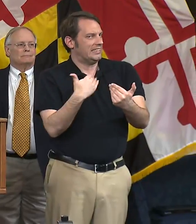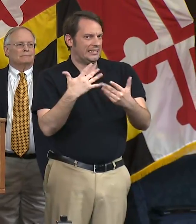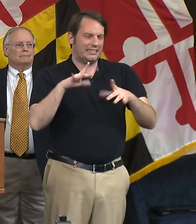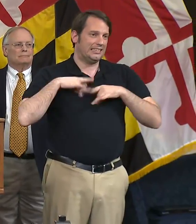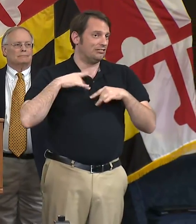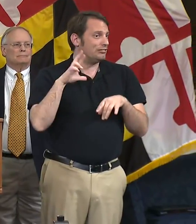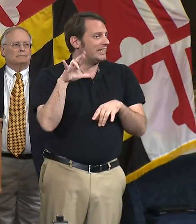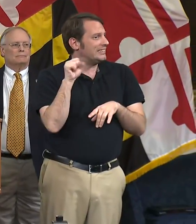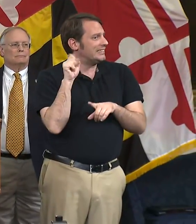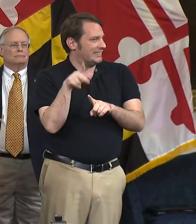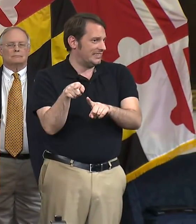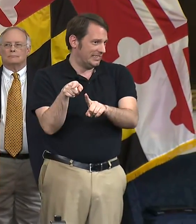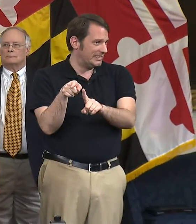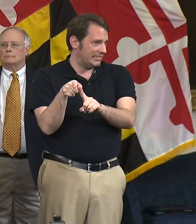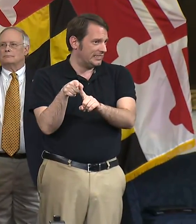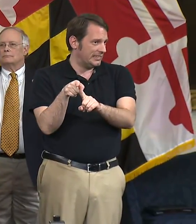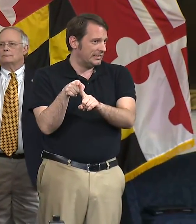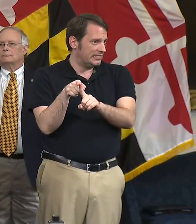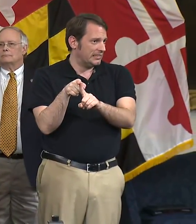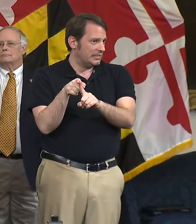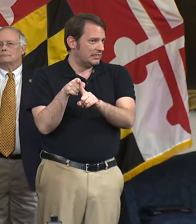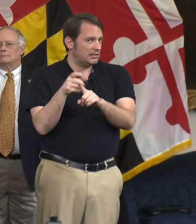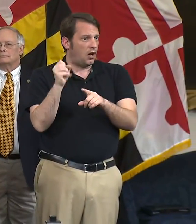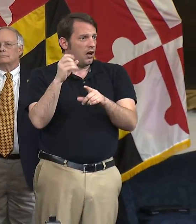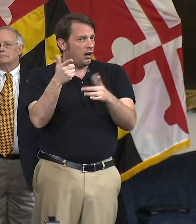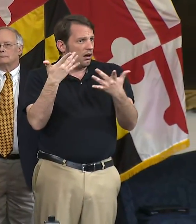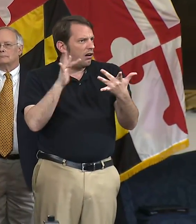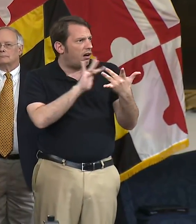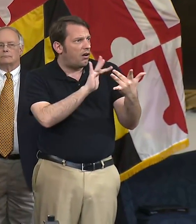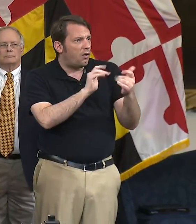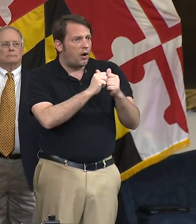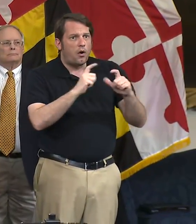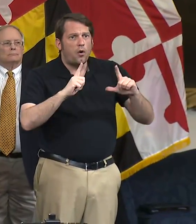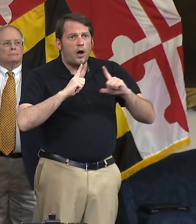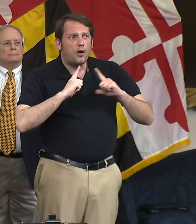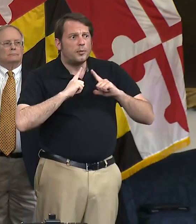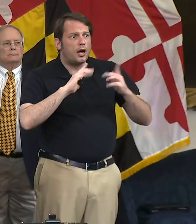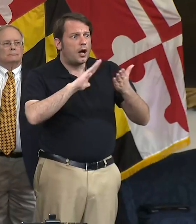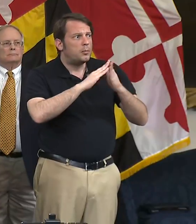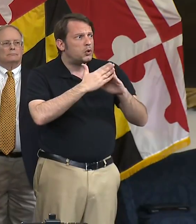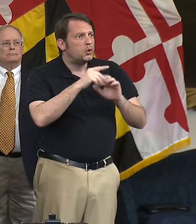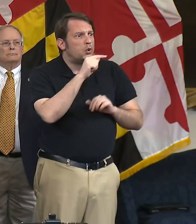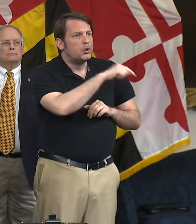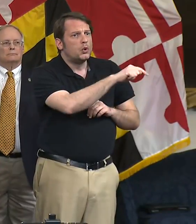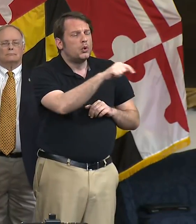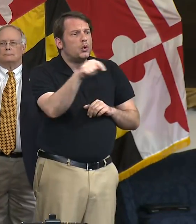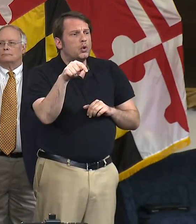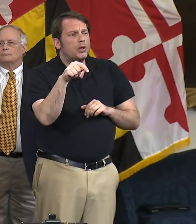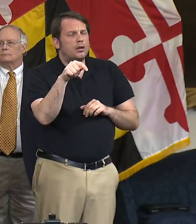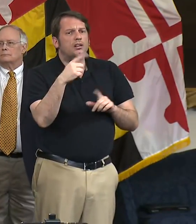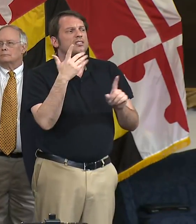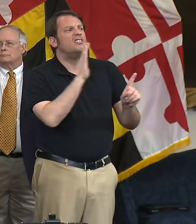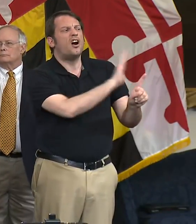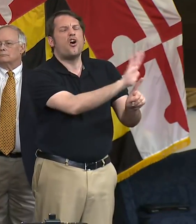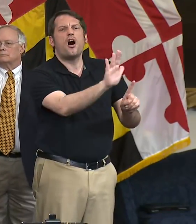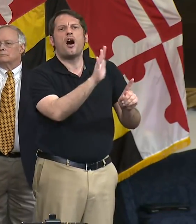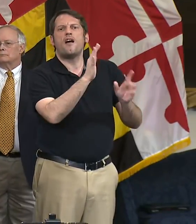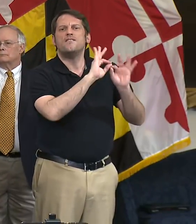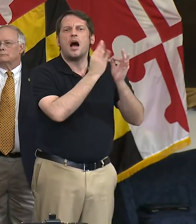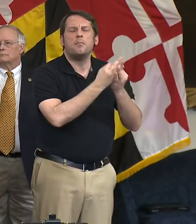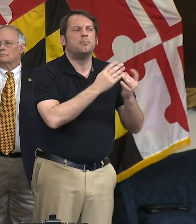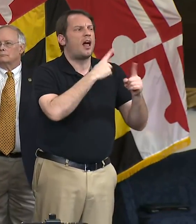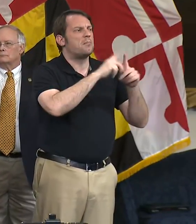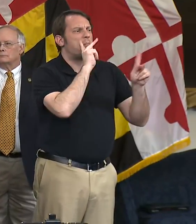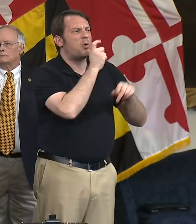community. What do you say to the families of the people in there and the people in there tonight who I'm sure must be very concerned during this news? Well,